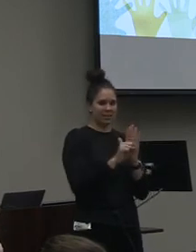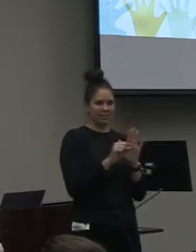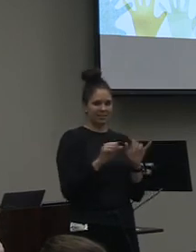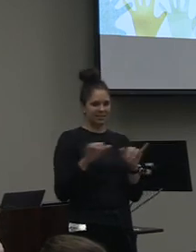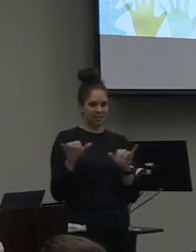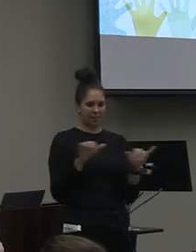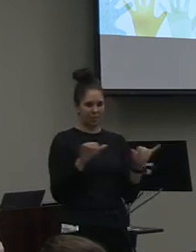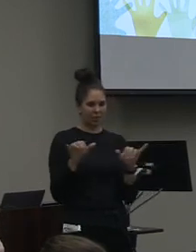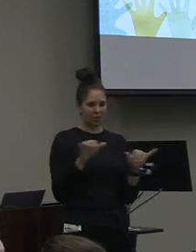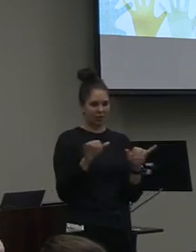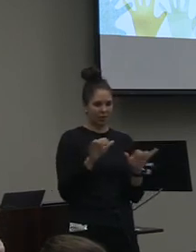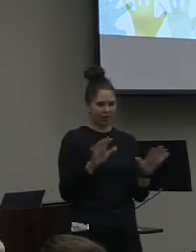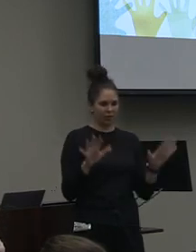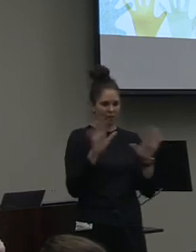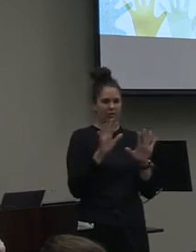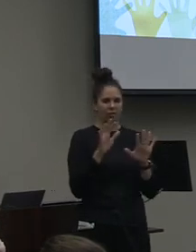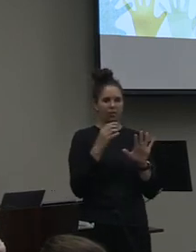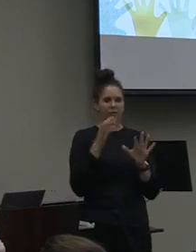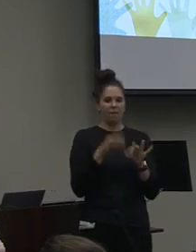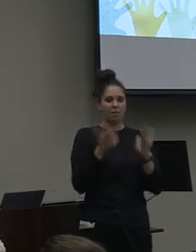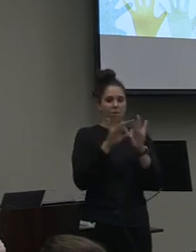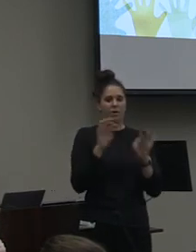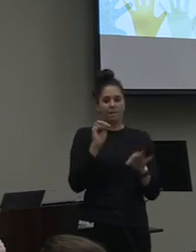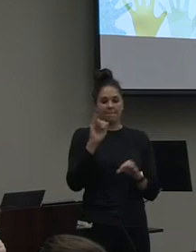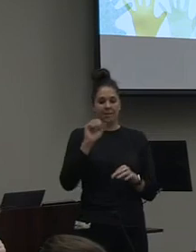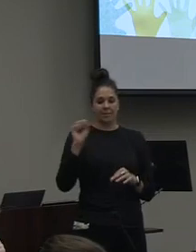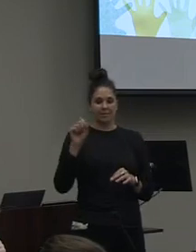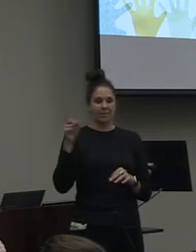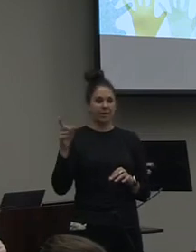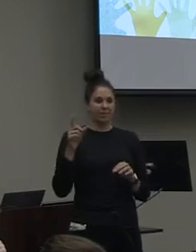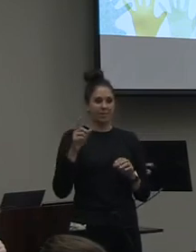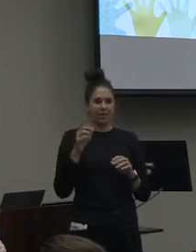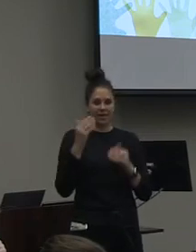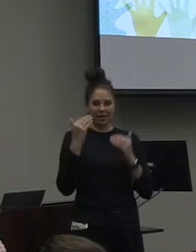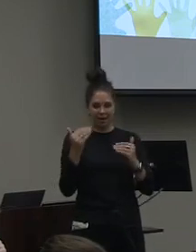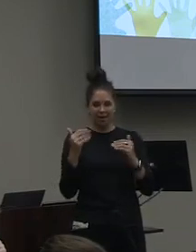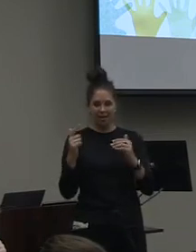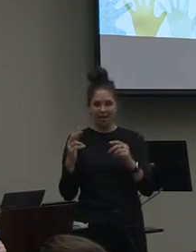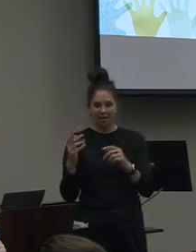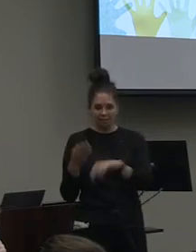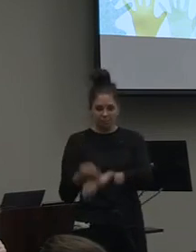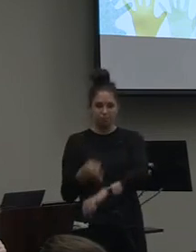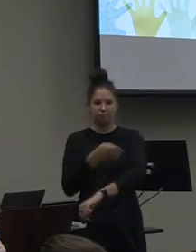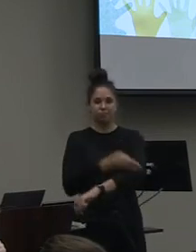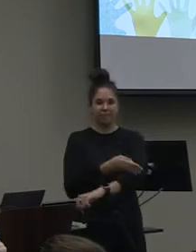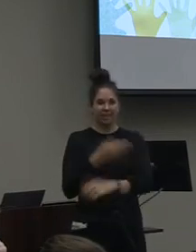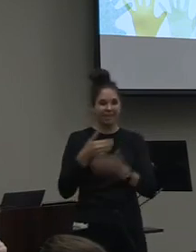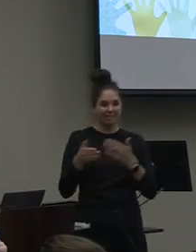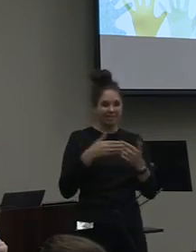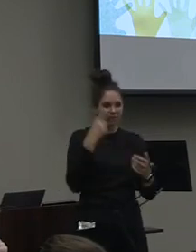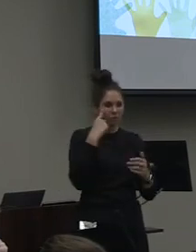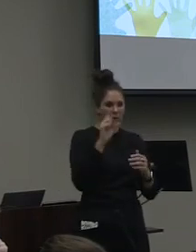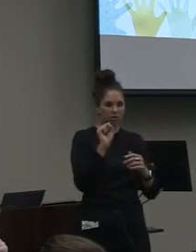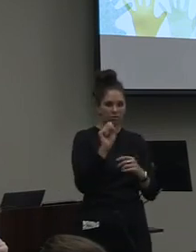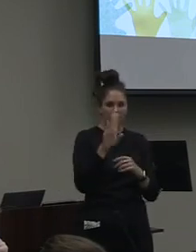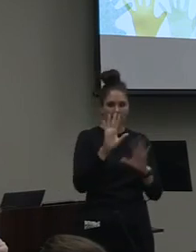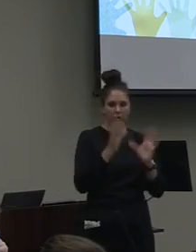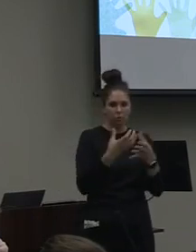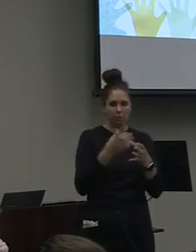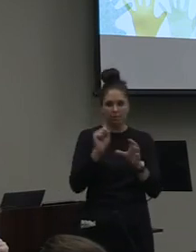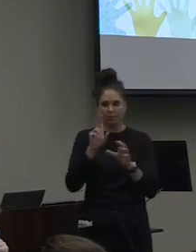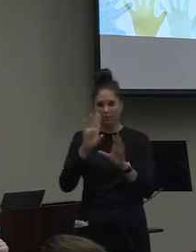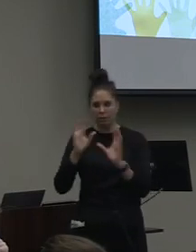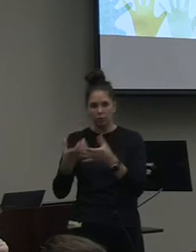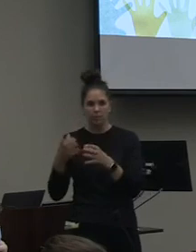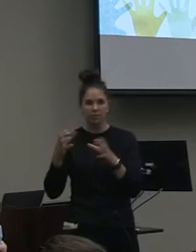similar. And the important part about Mississippi is that they move the needle for even for their subgroups. Yes. And we know that those